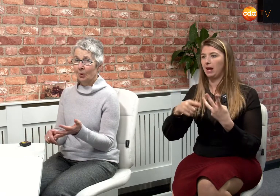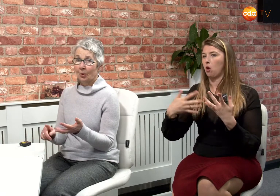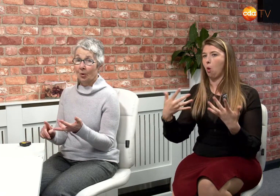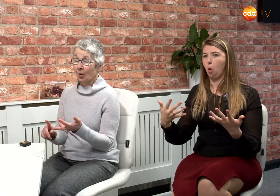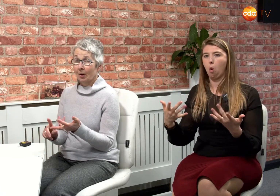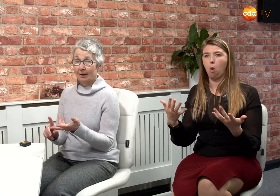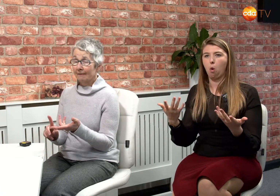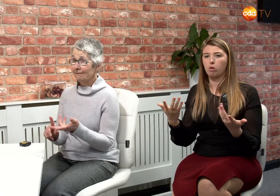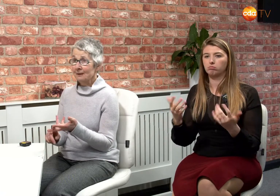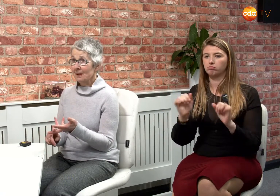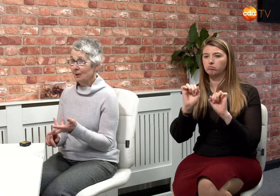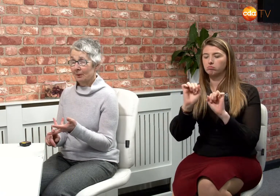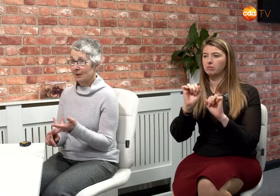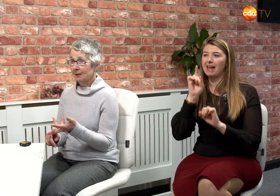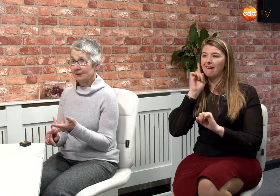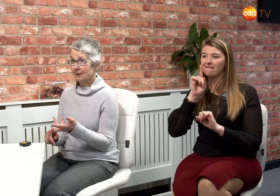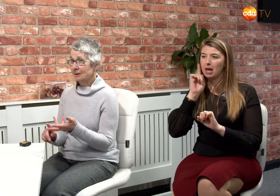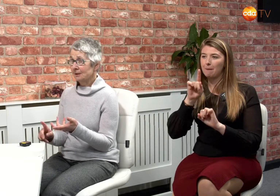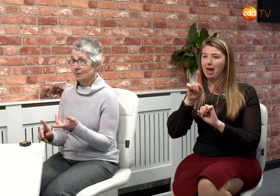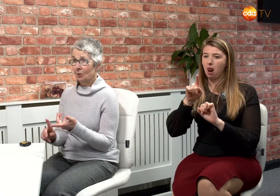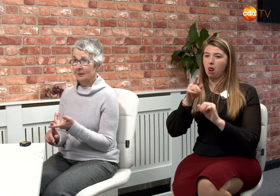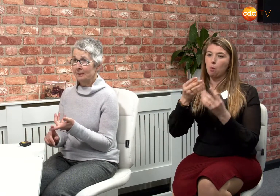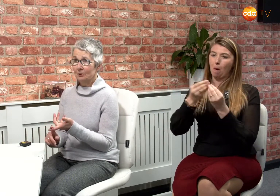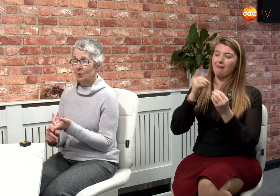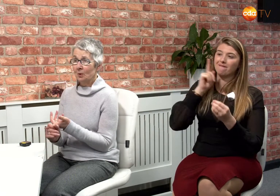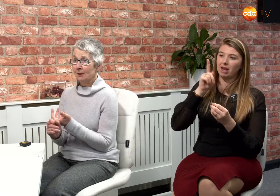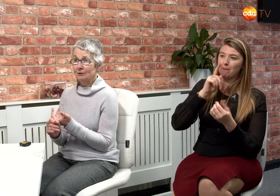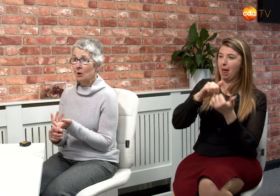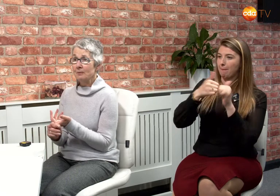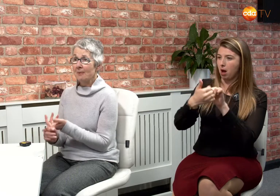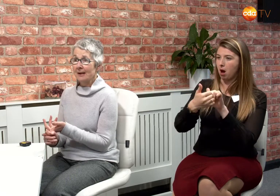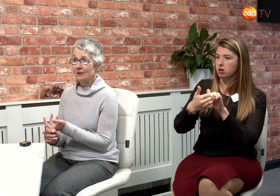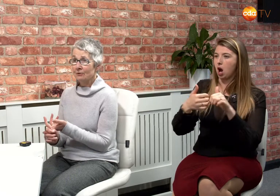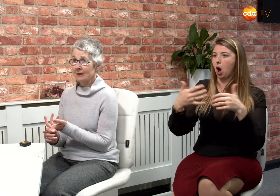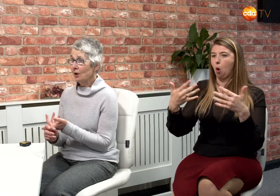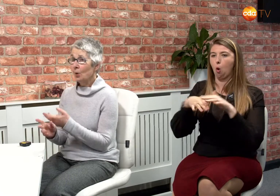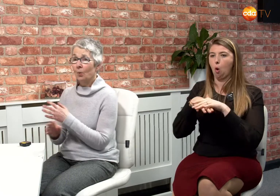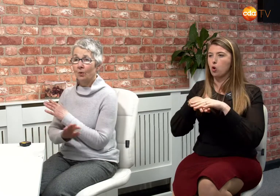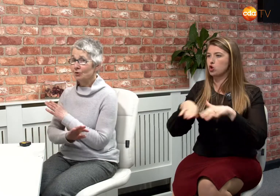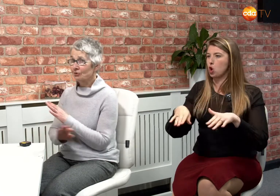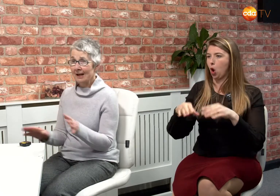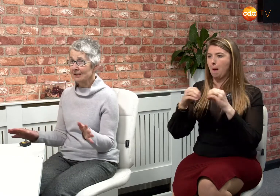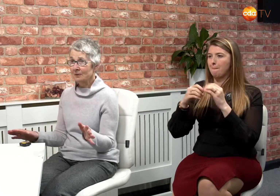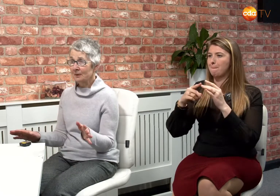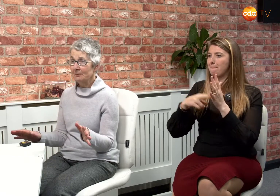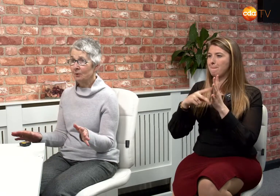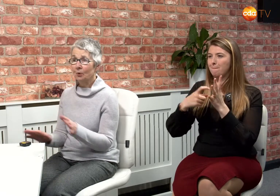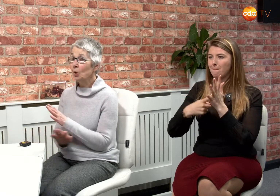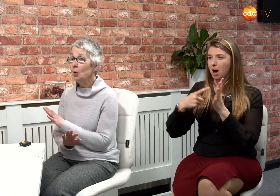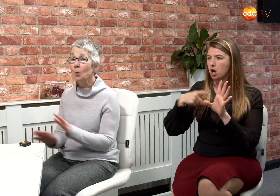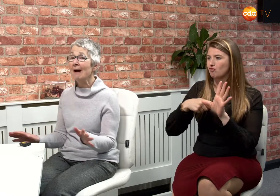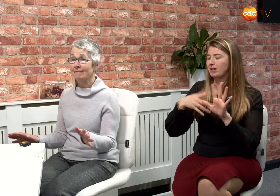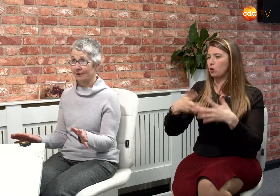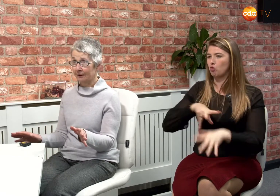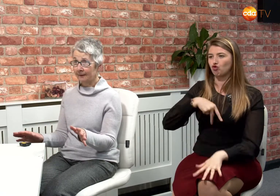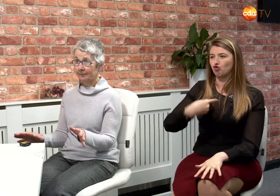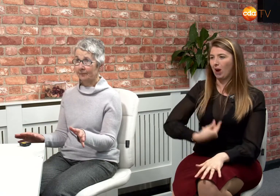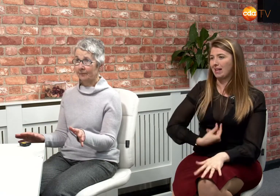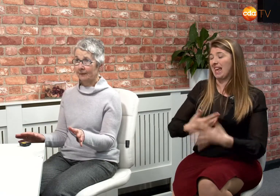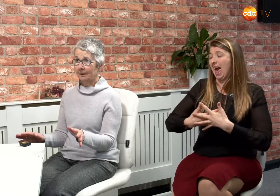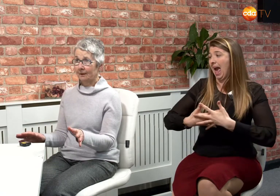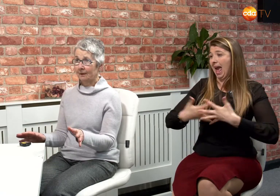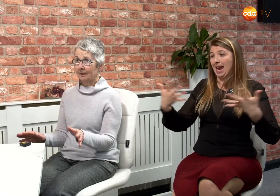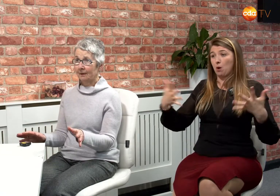women or female partners or people who are non-binary, trans people, whoever,